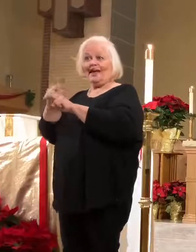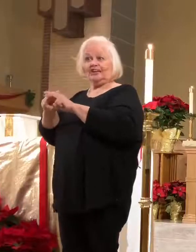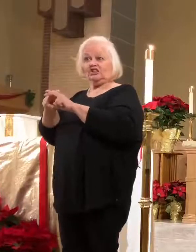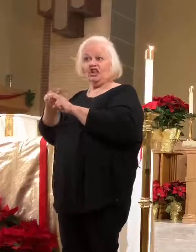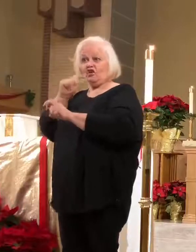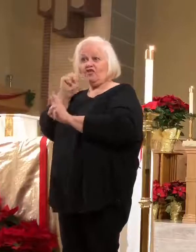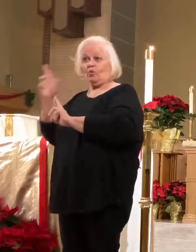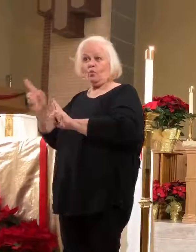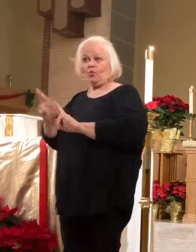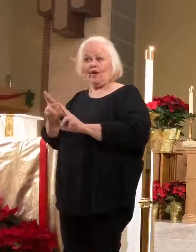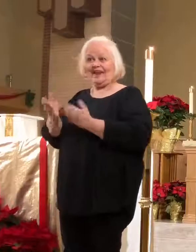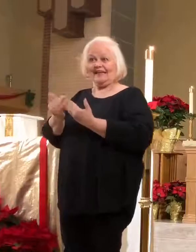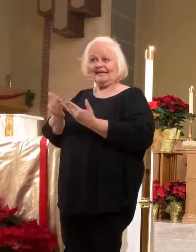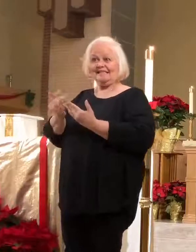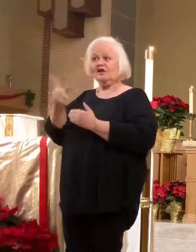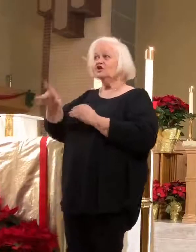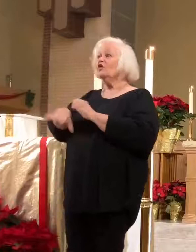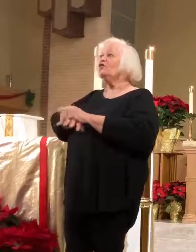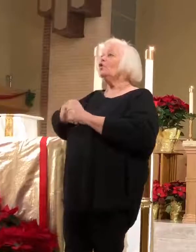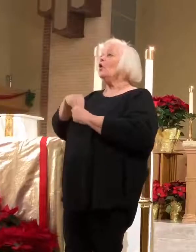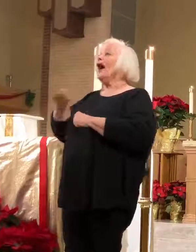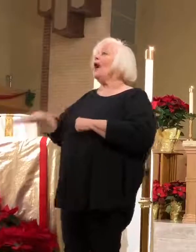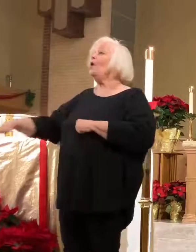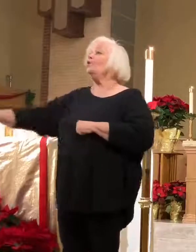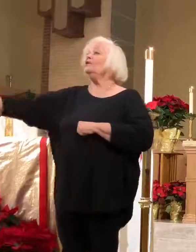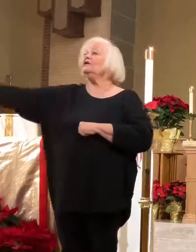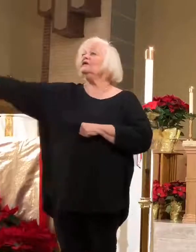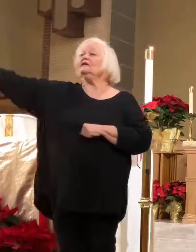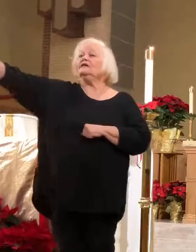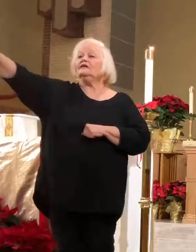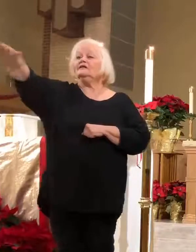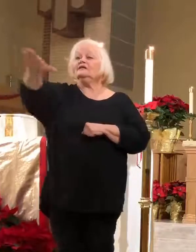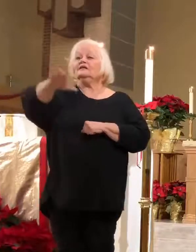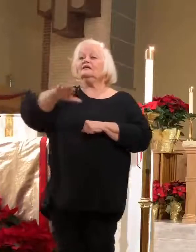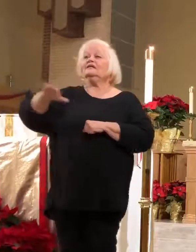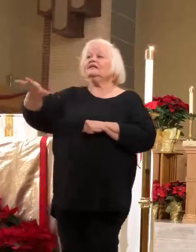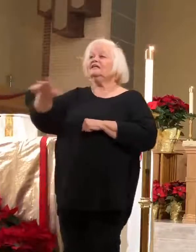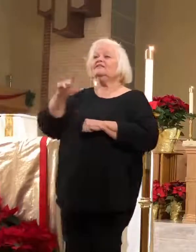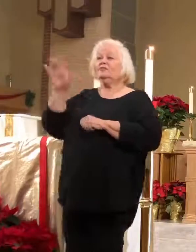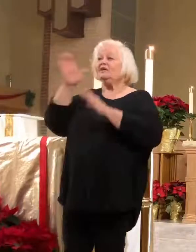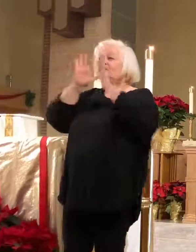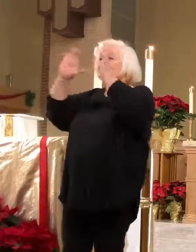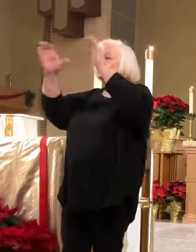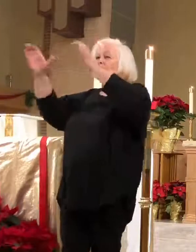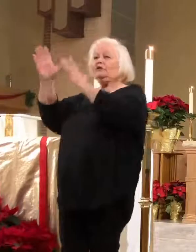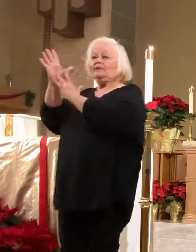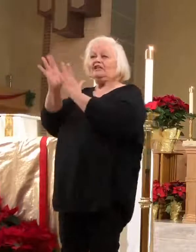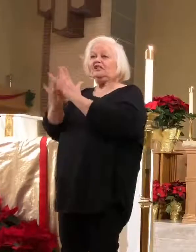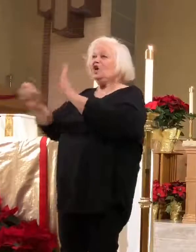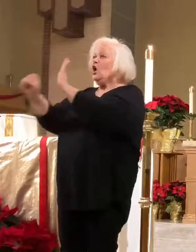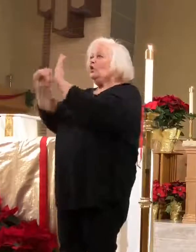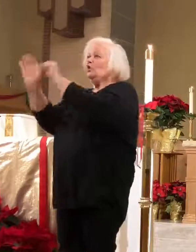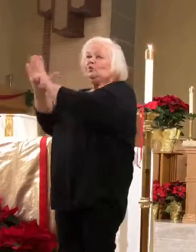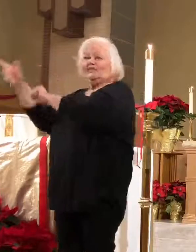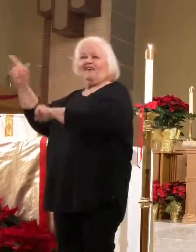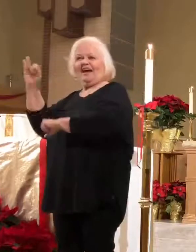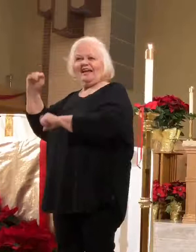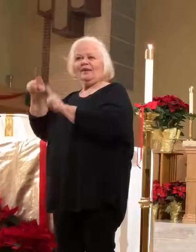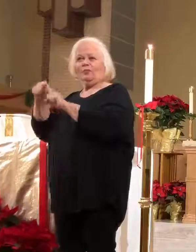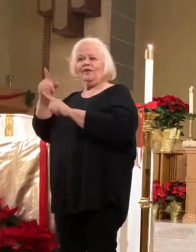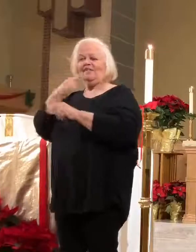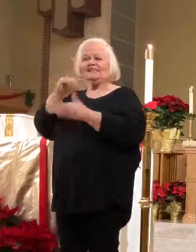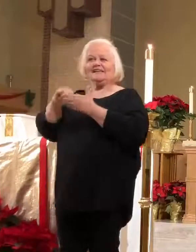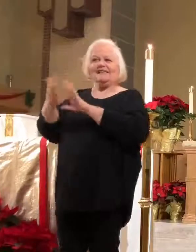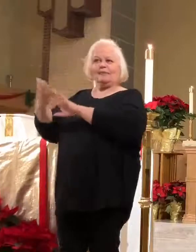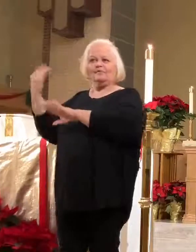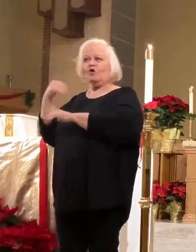have. So if you're out in the praetorium, like you would have been screaming at Jesus to, you know, crucify him as they were in that scene,